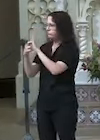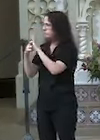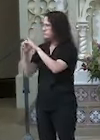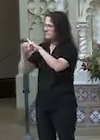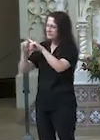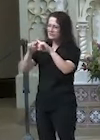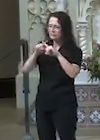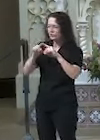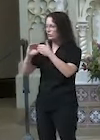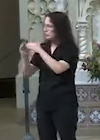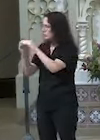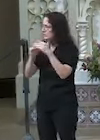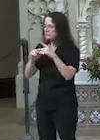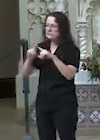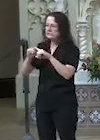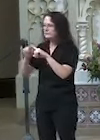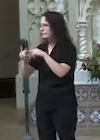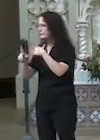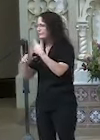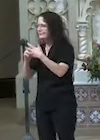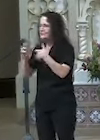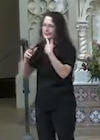different